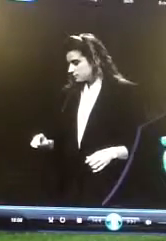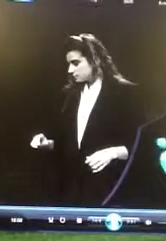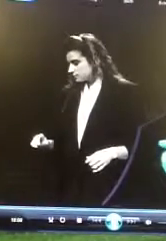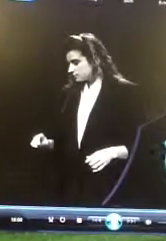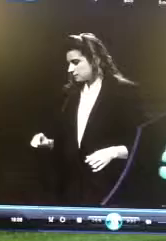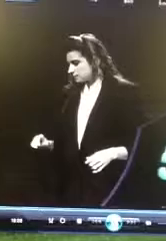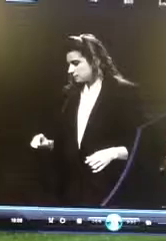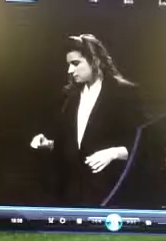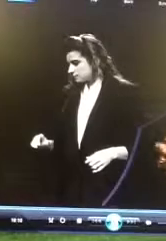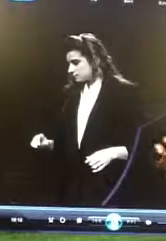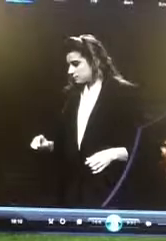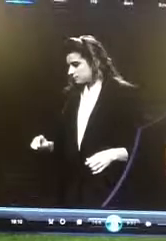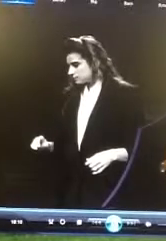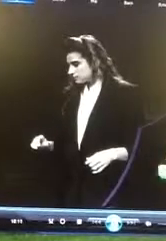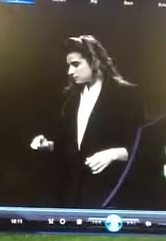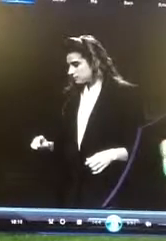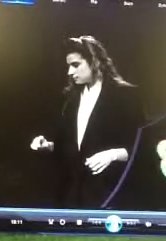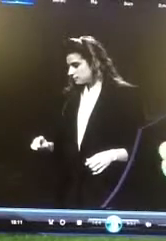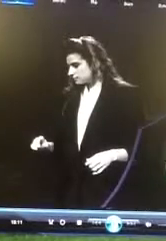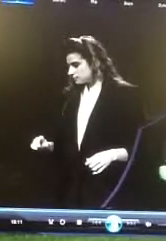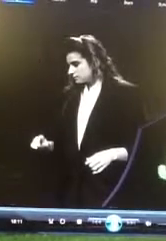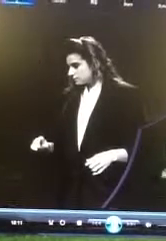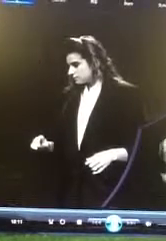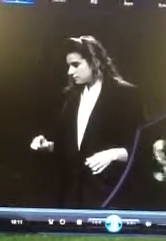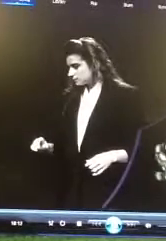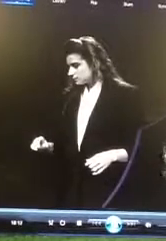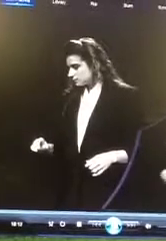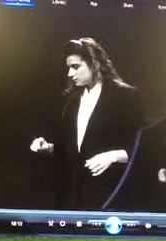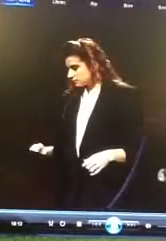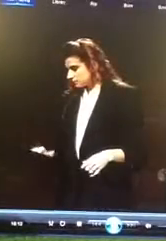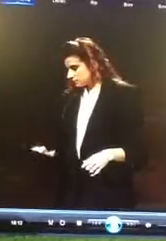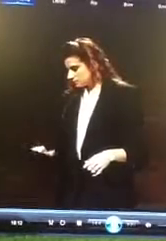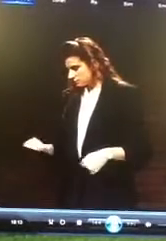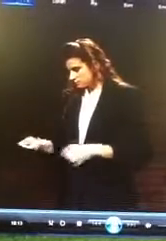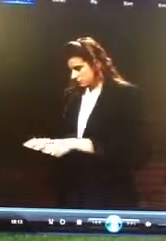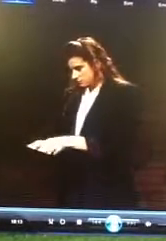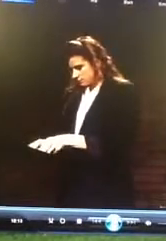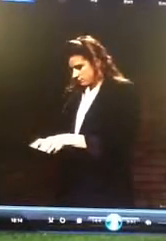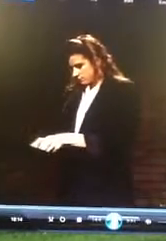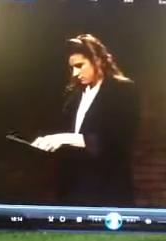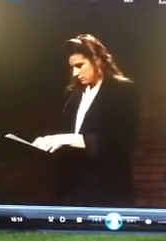businesses that are not supplying reasonable accommodations.